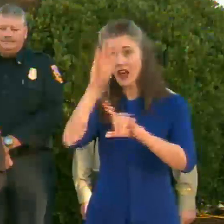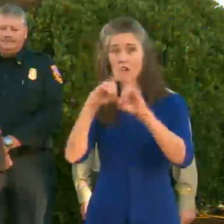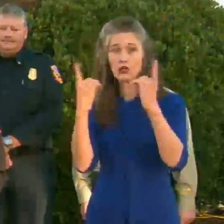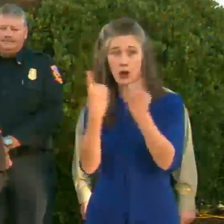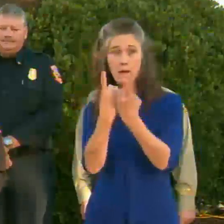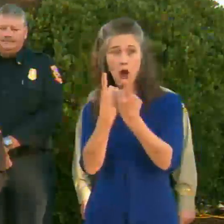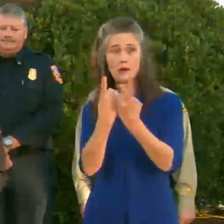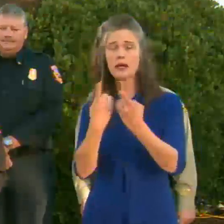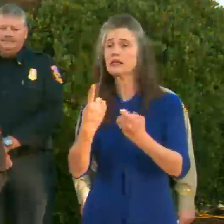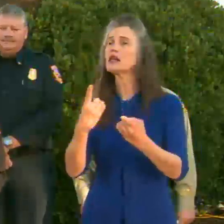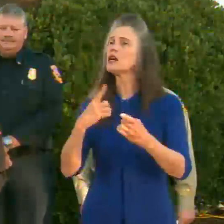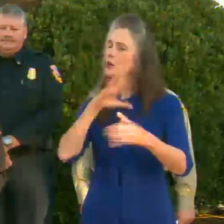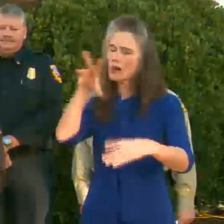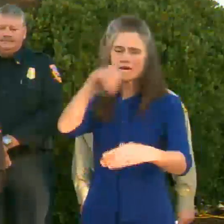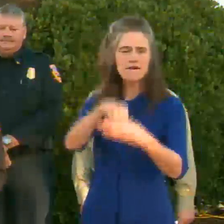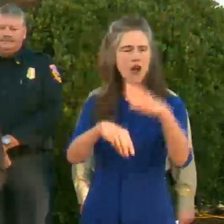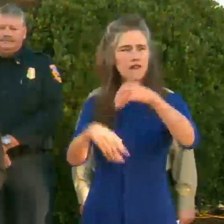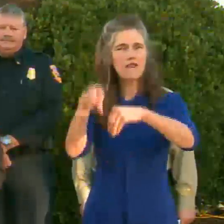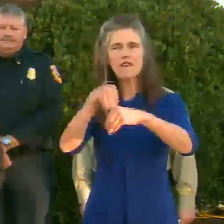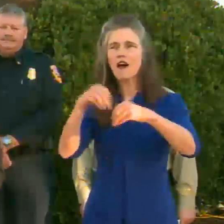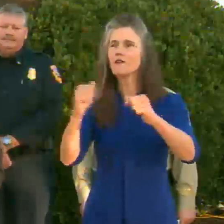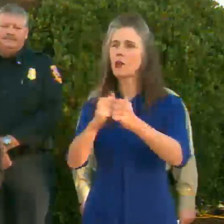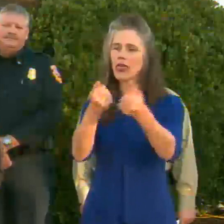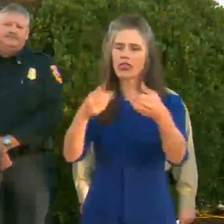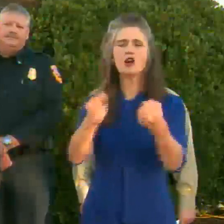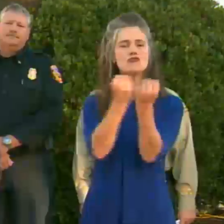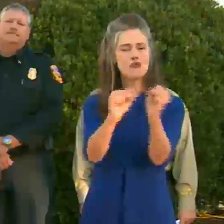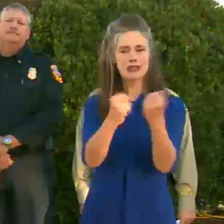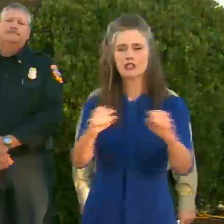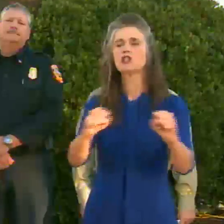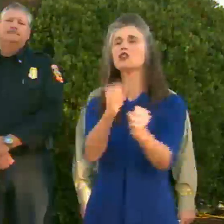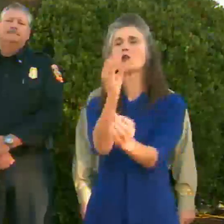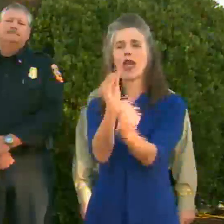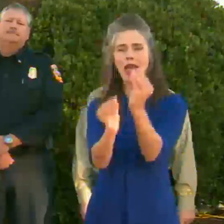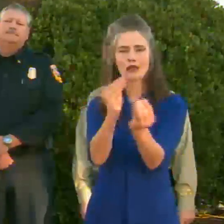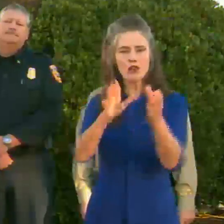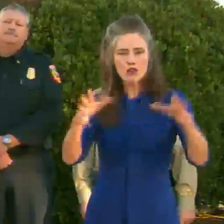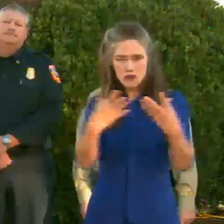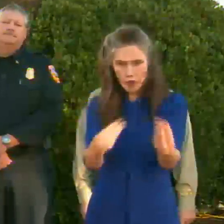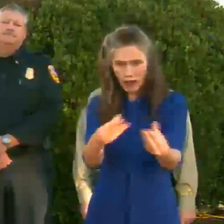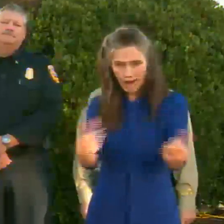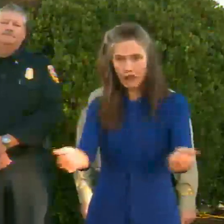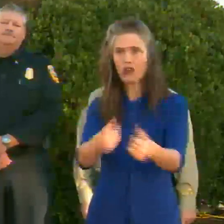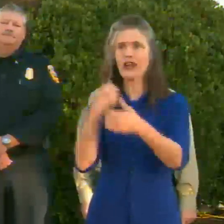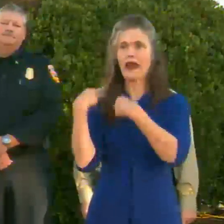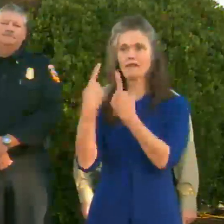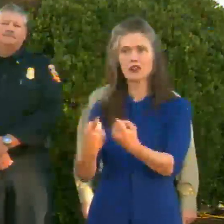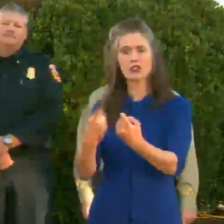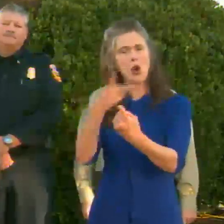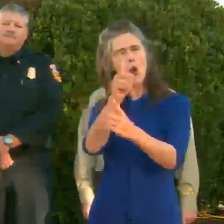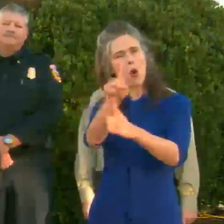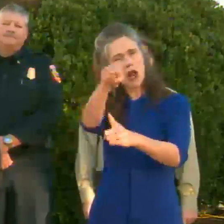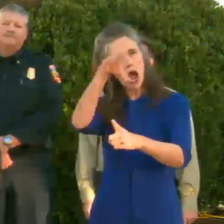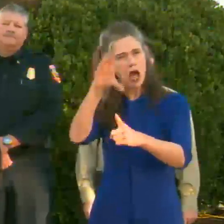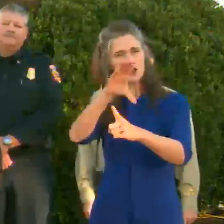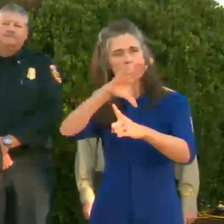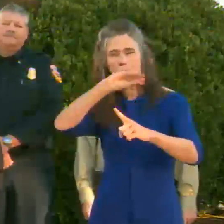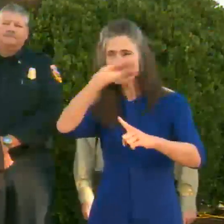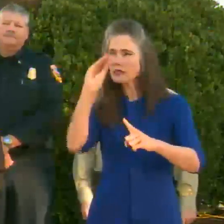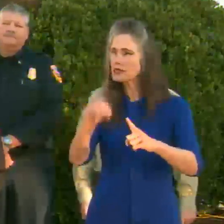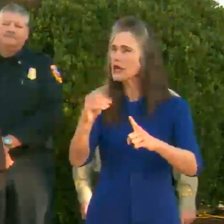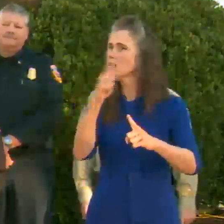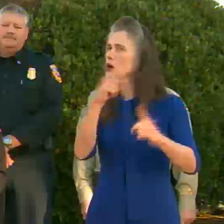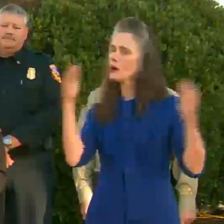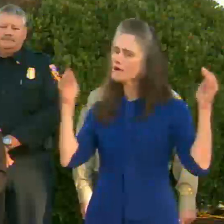are 100% focused on this event, and we will see it through to the end. Our organizations exist for